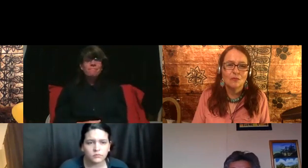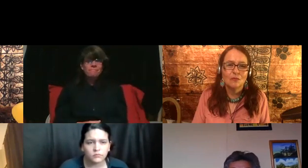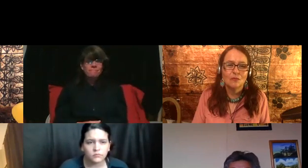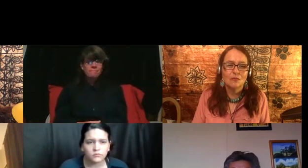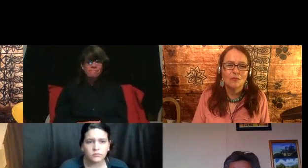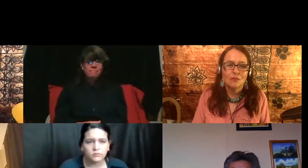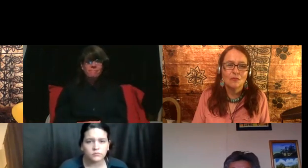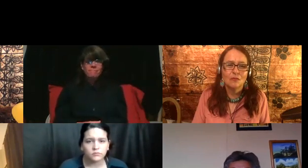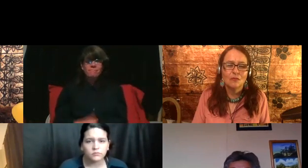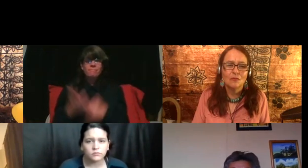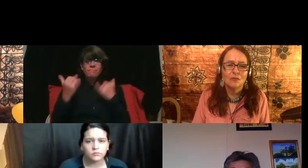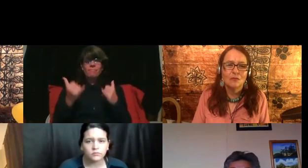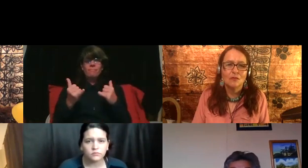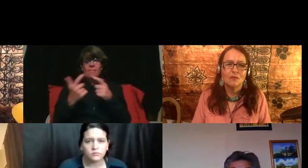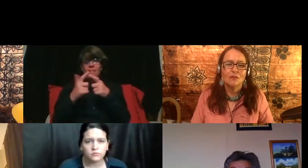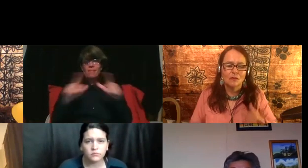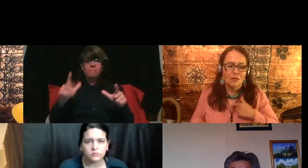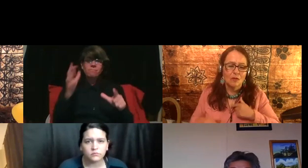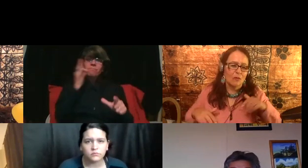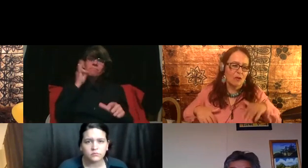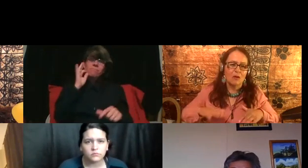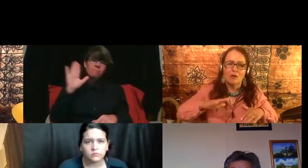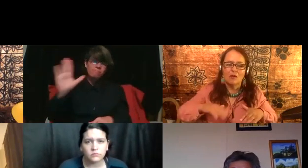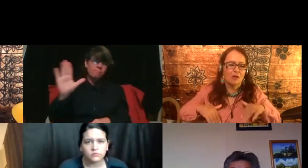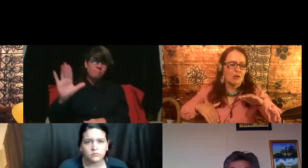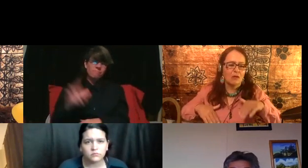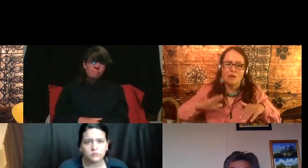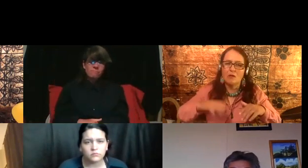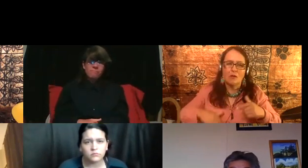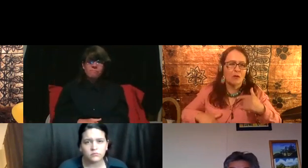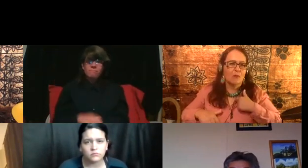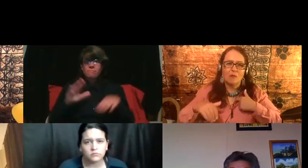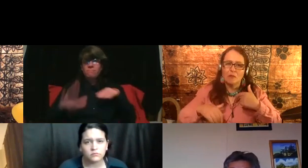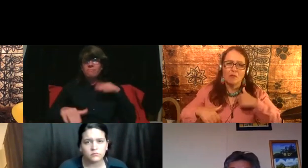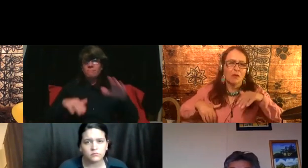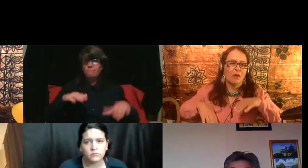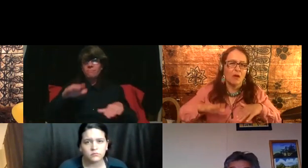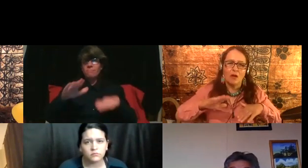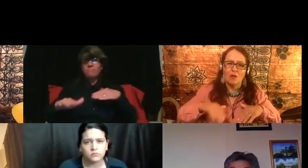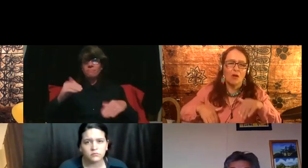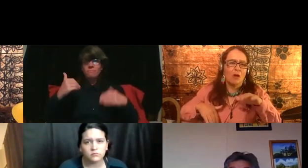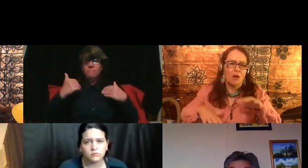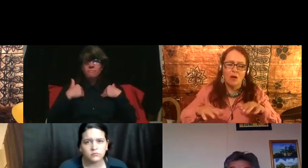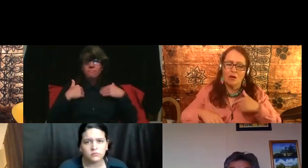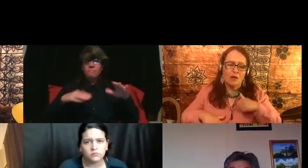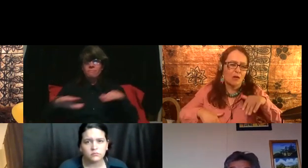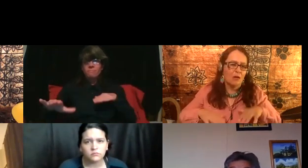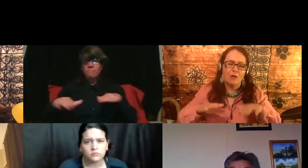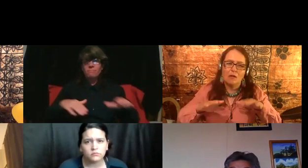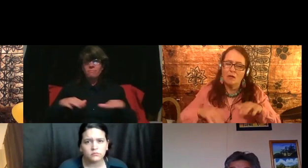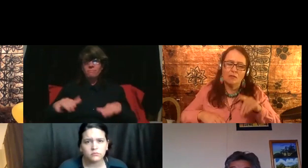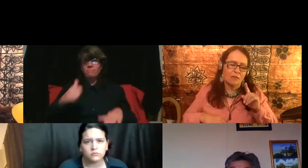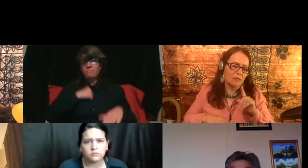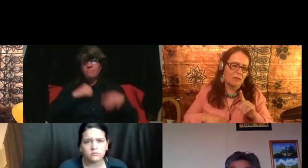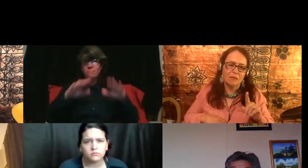Shri na shanga na shi na shanga na shi na